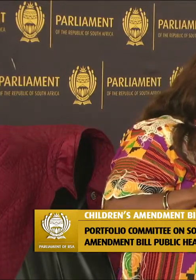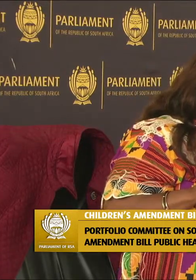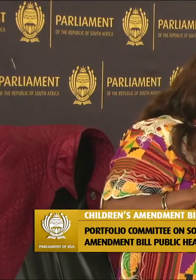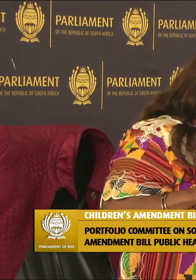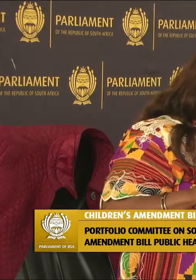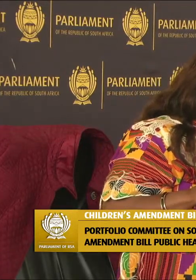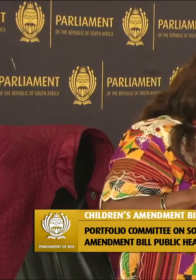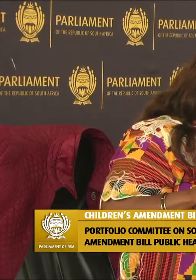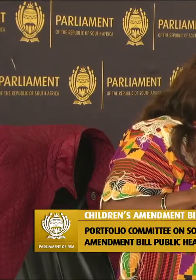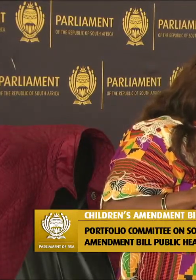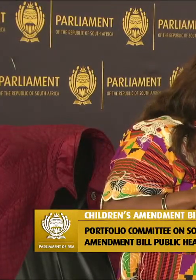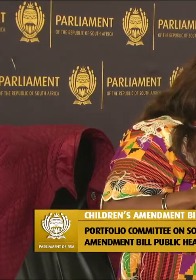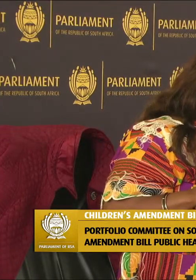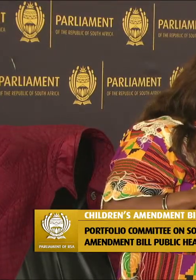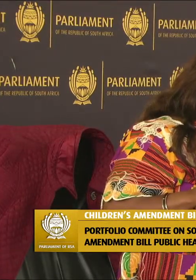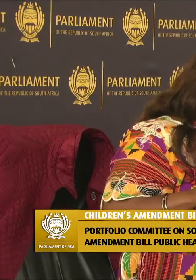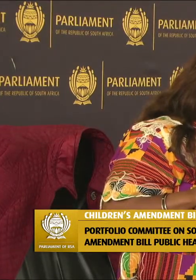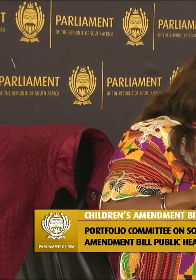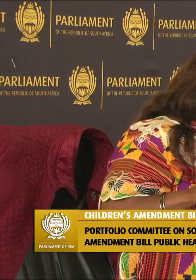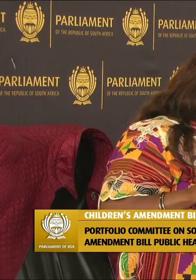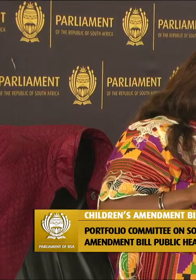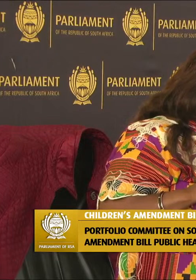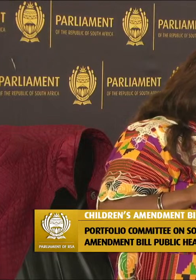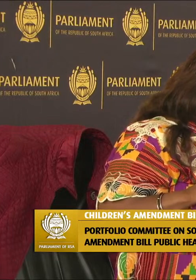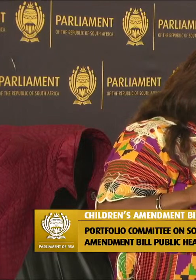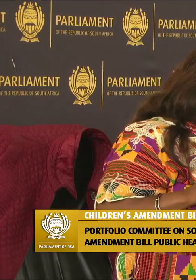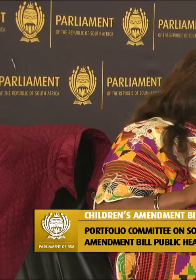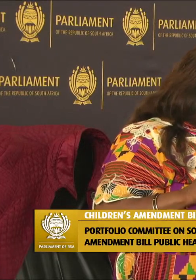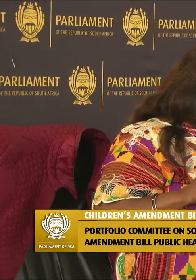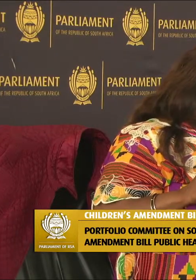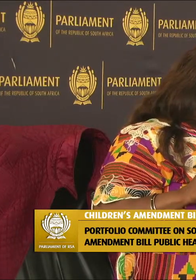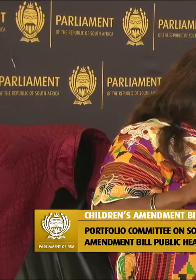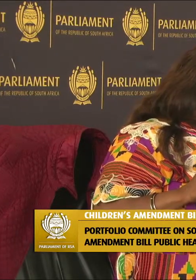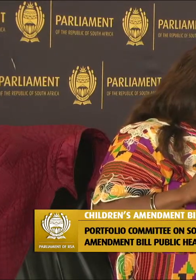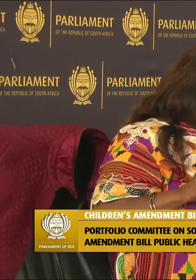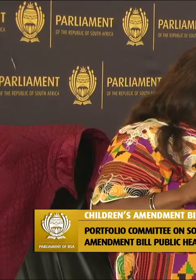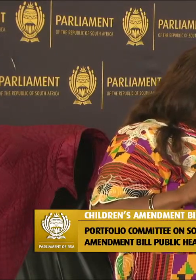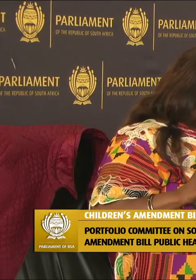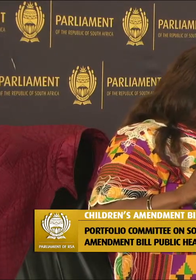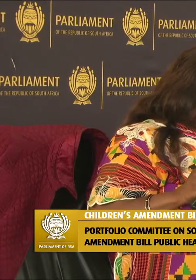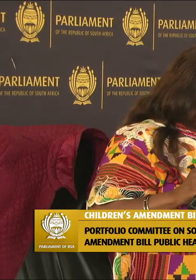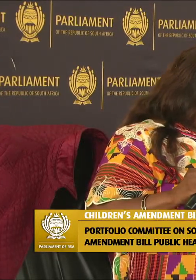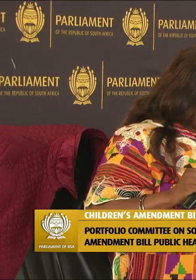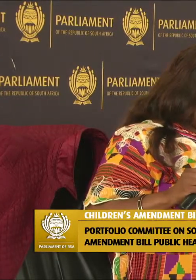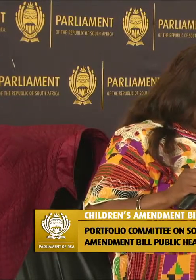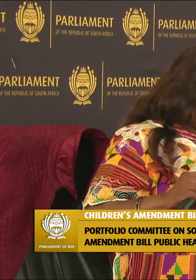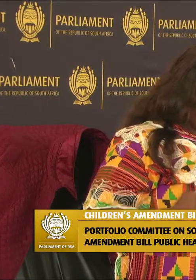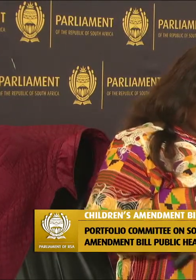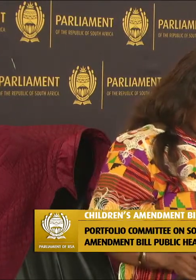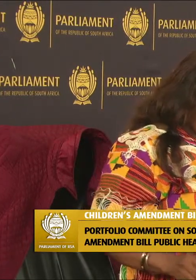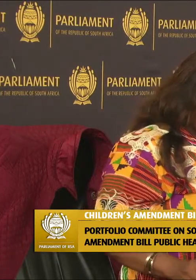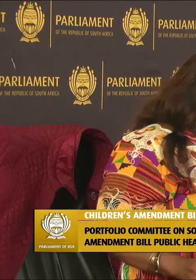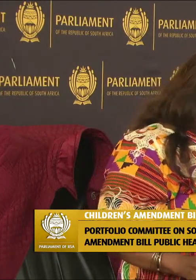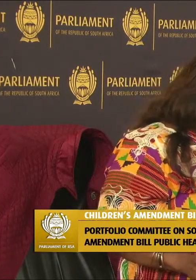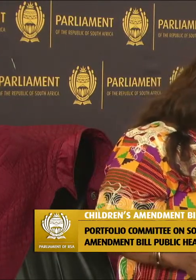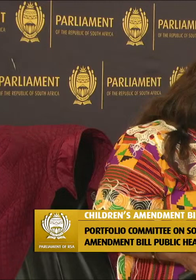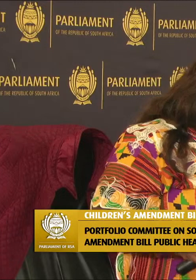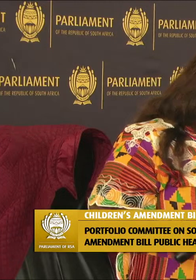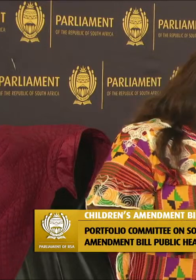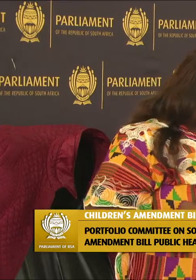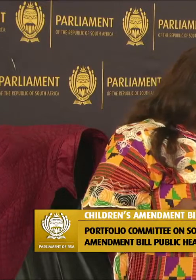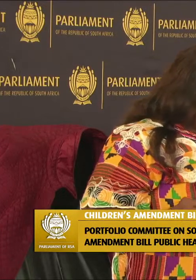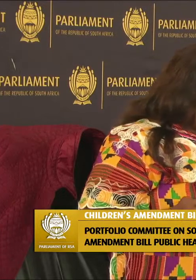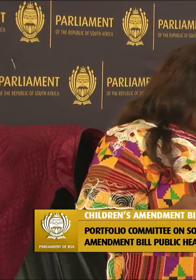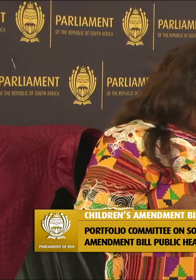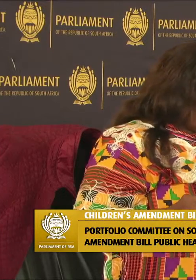social development will be able to help so that we have properly registered ECDs so that we